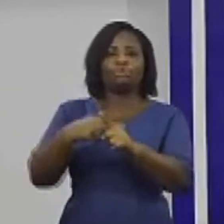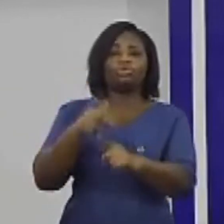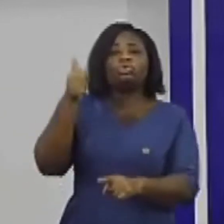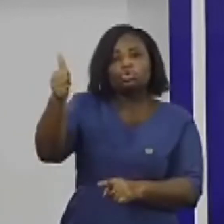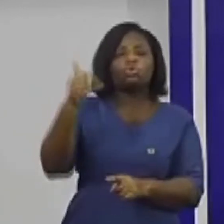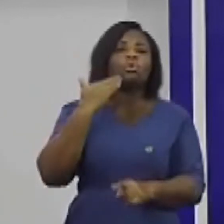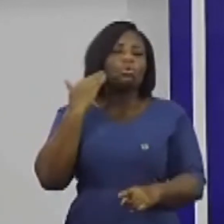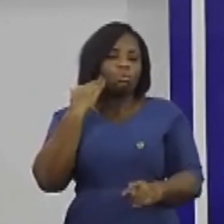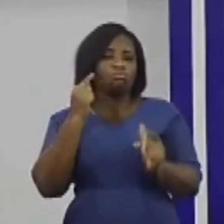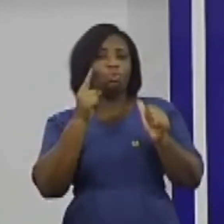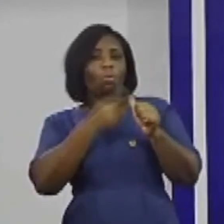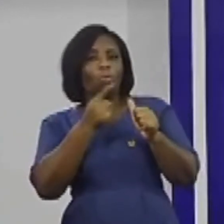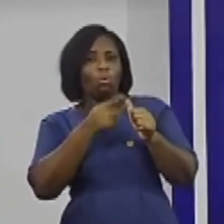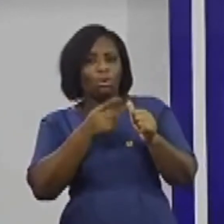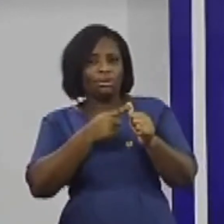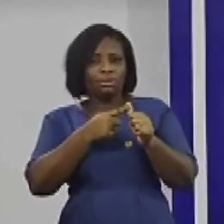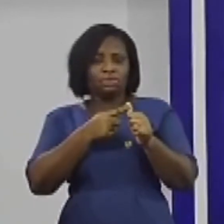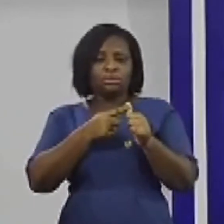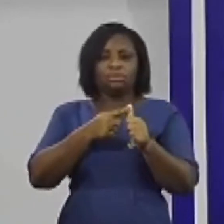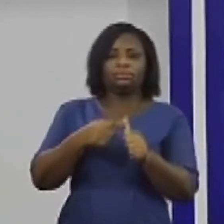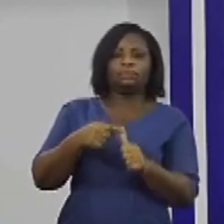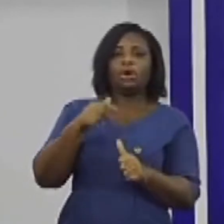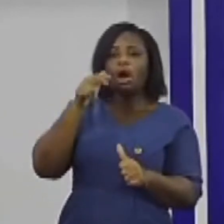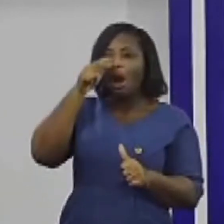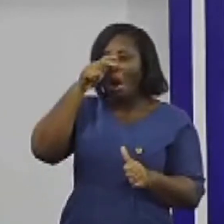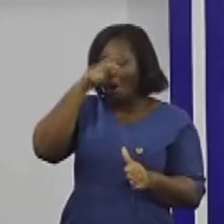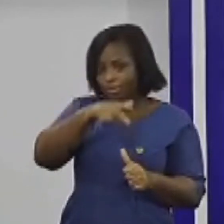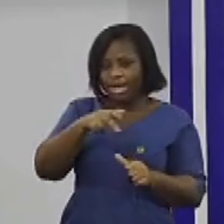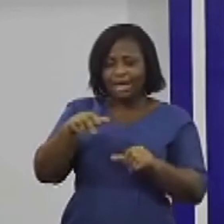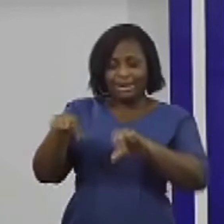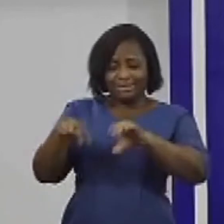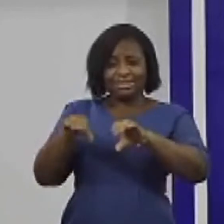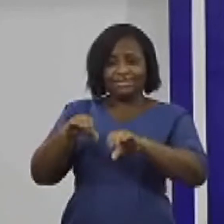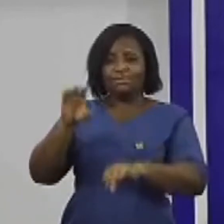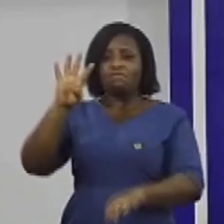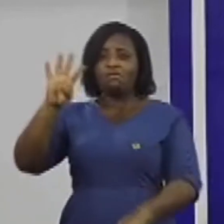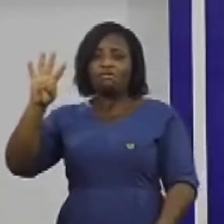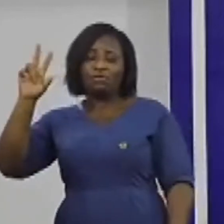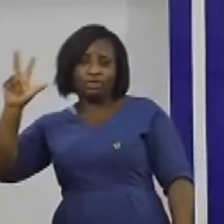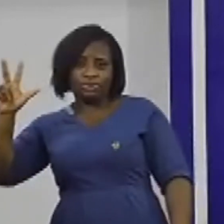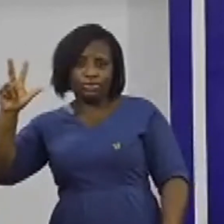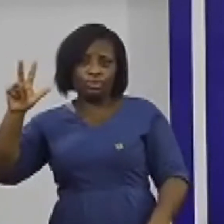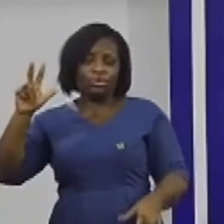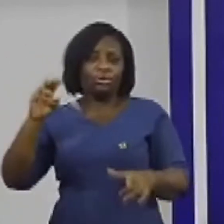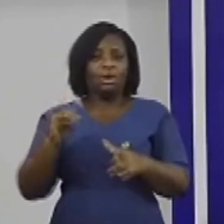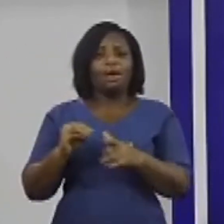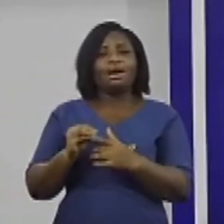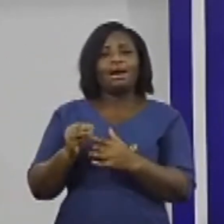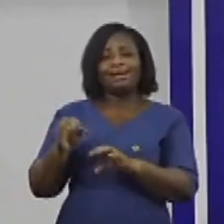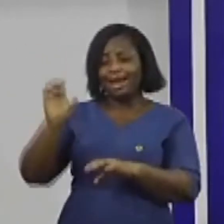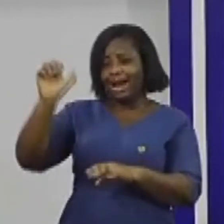A. Fraud under Section 443 of the Confiancing Act